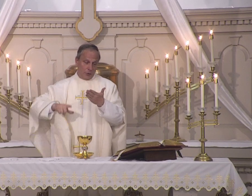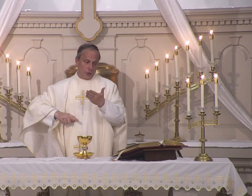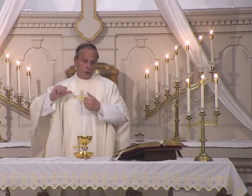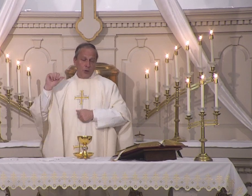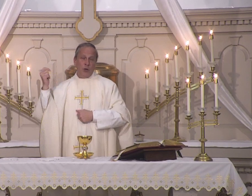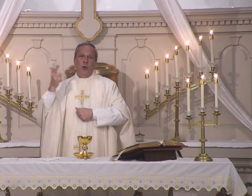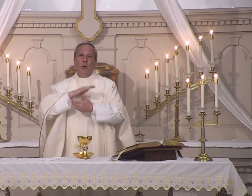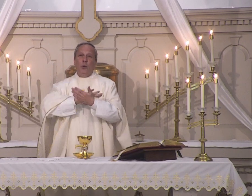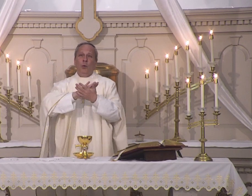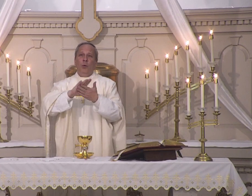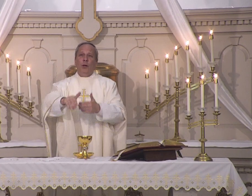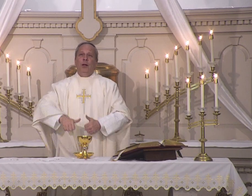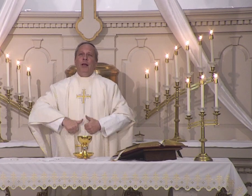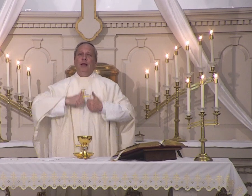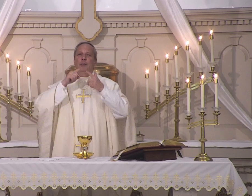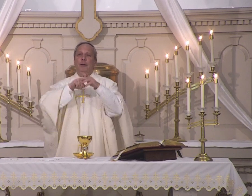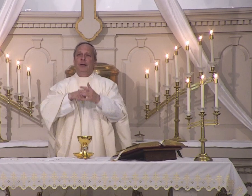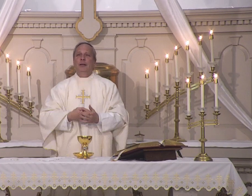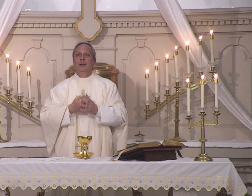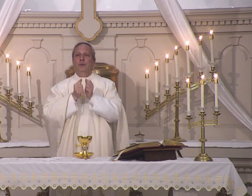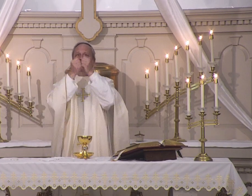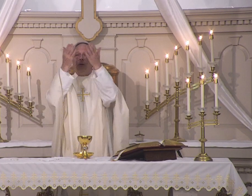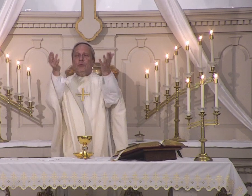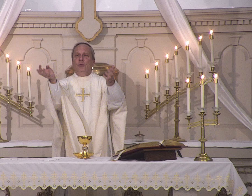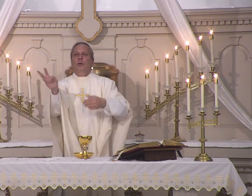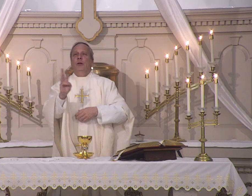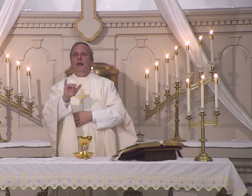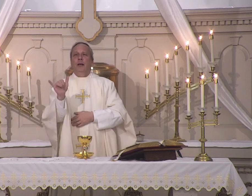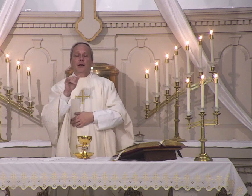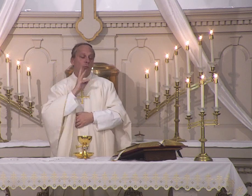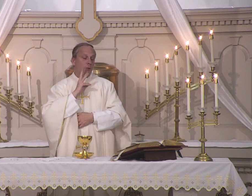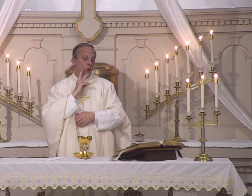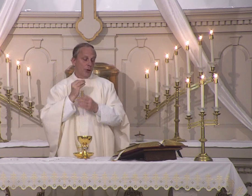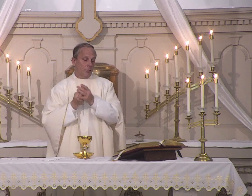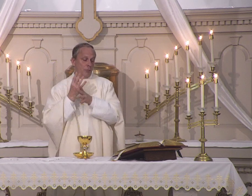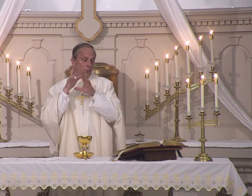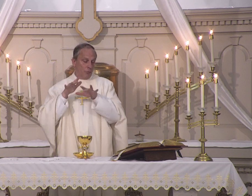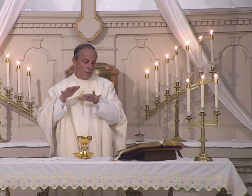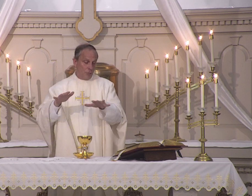You are indeed holy, O Lord, the fount of all holiness.